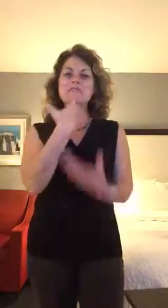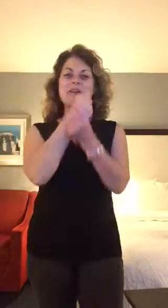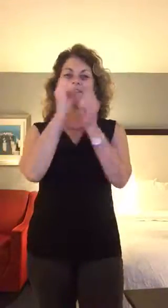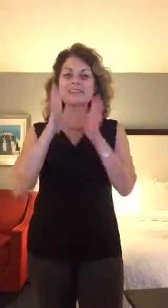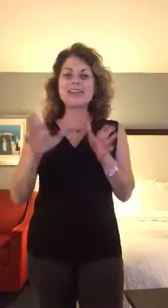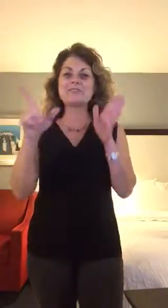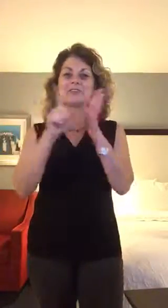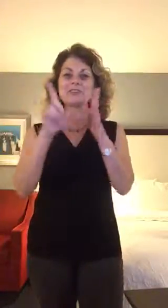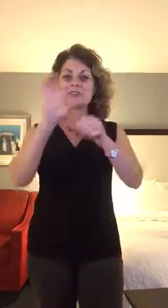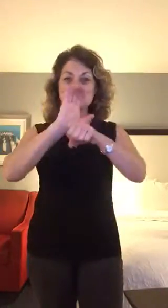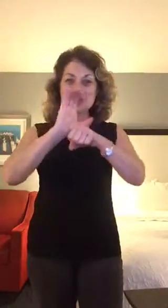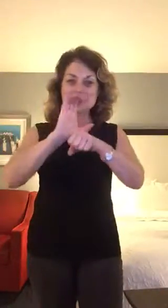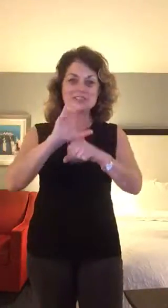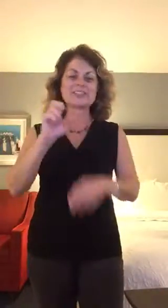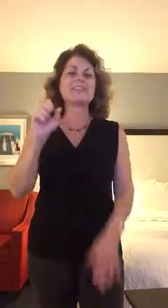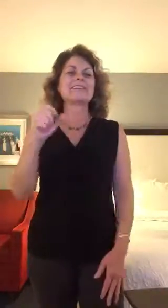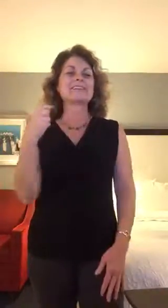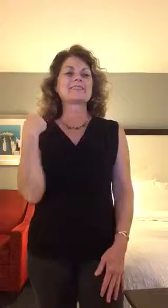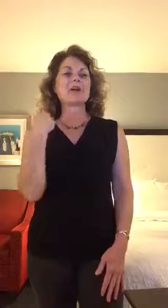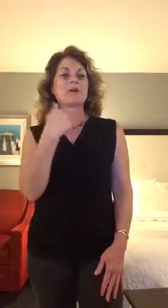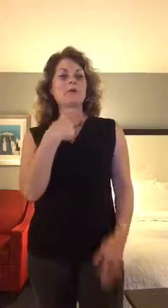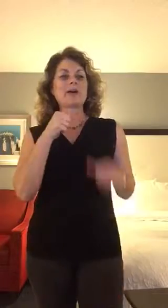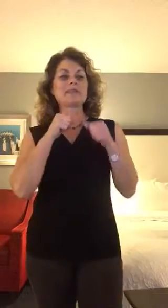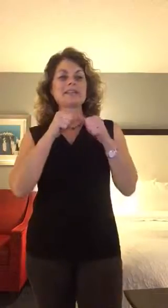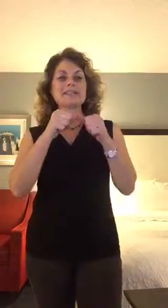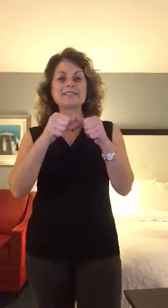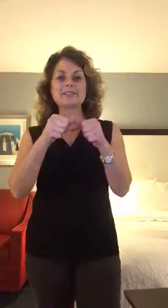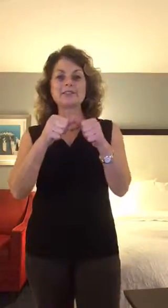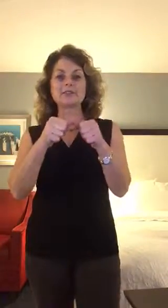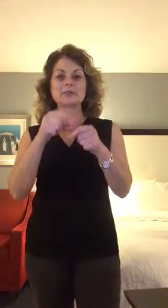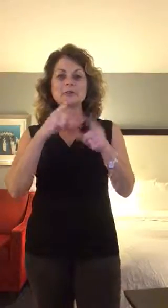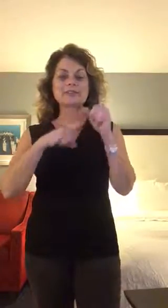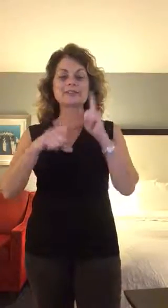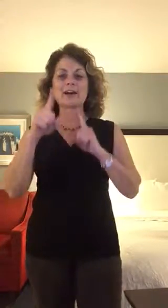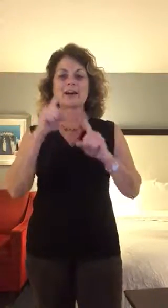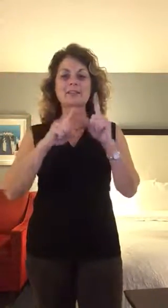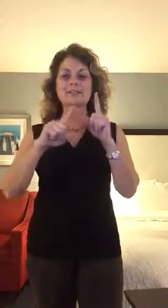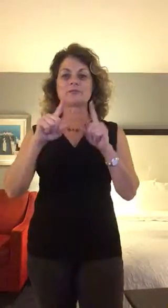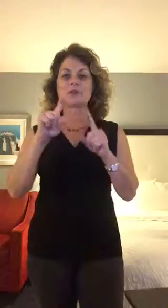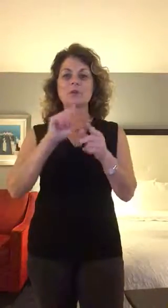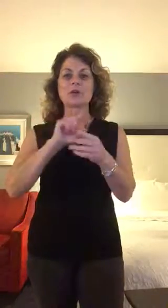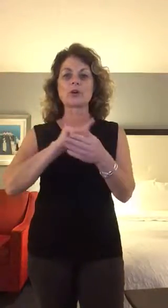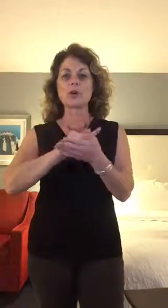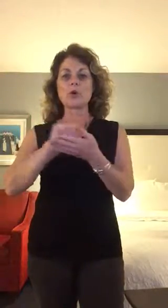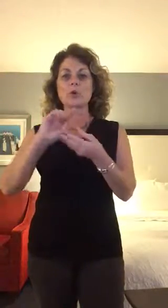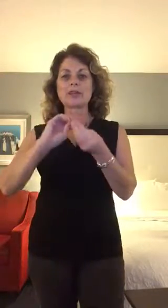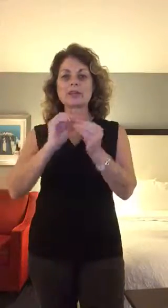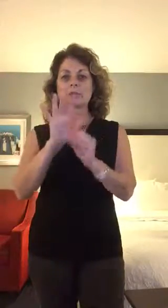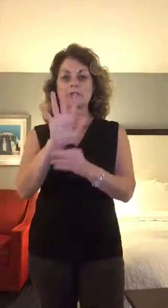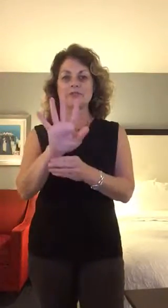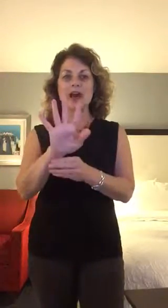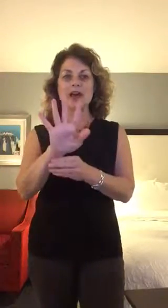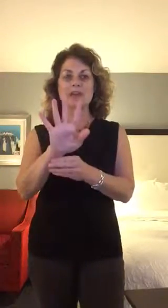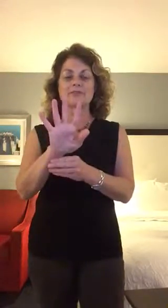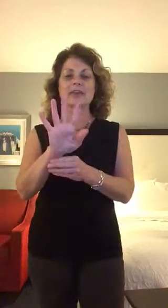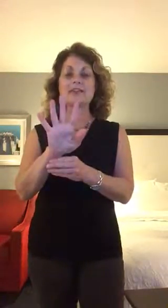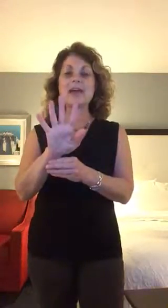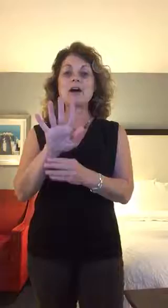Hello, our Savior Lutheran Church. So I'm going to continue with signs for week number 5. And now